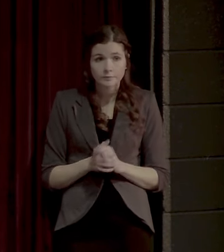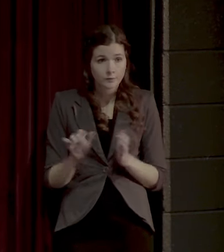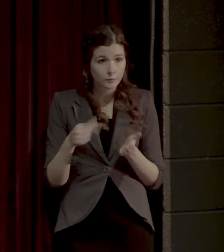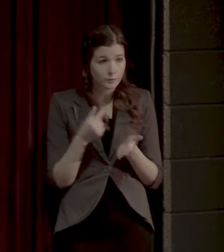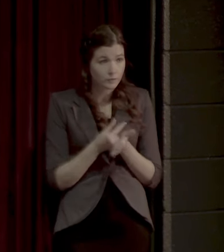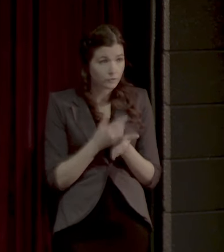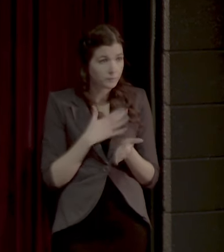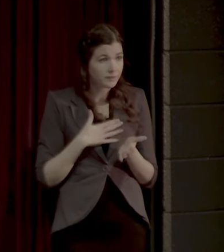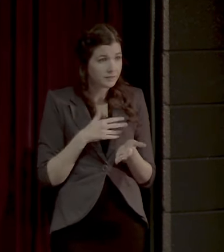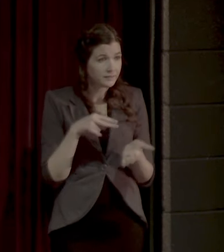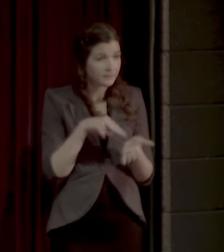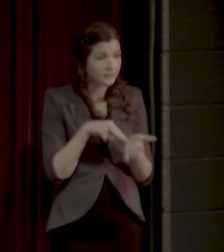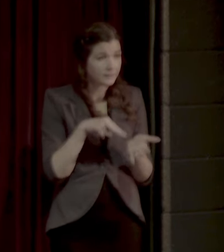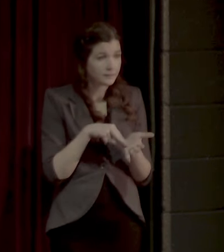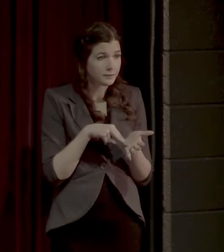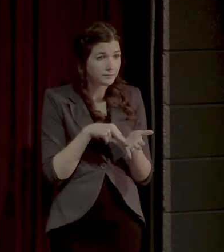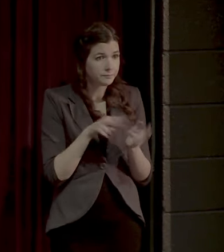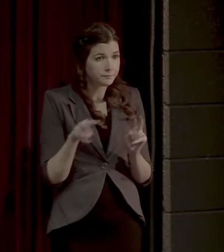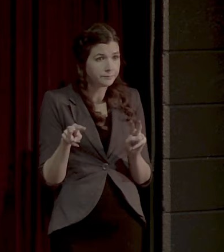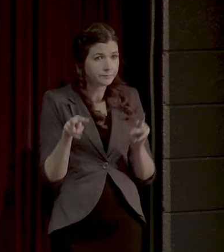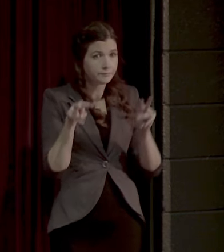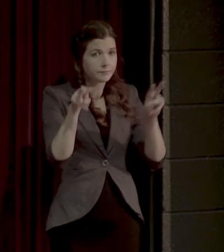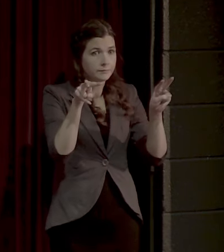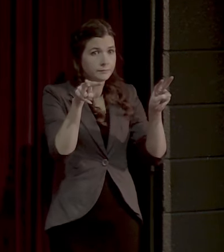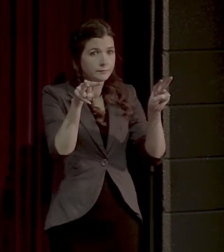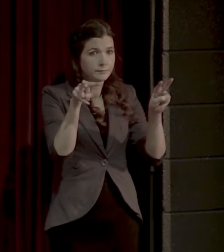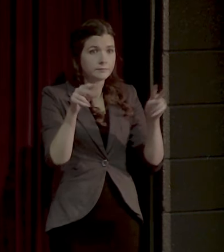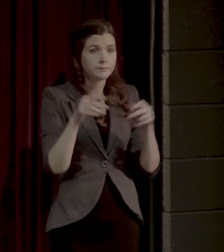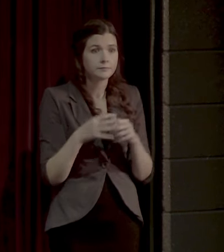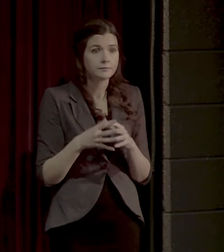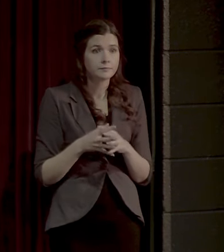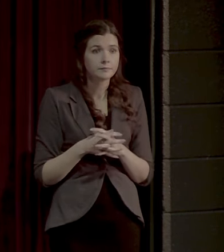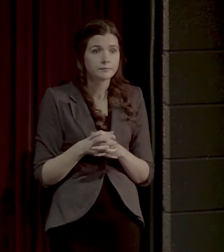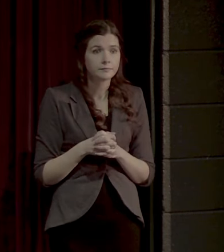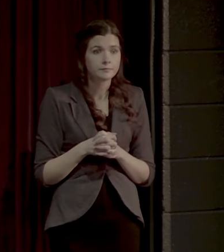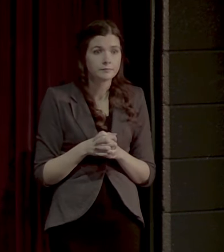Graduates, please stand and face the audience.